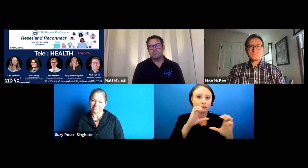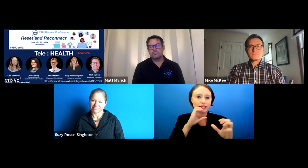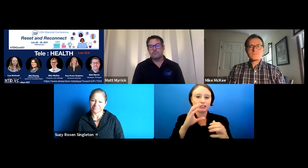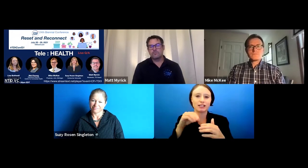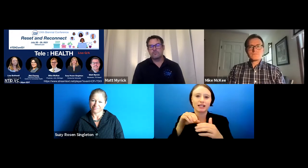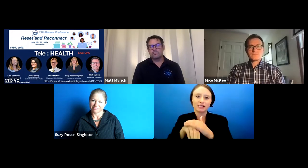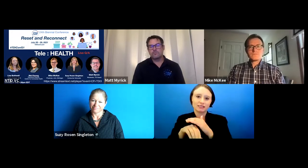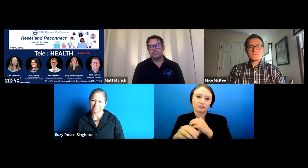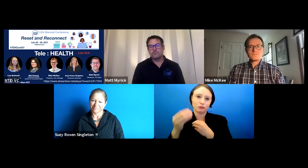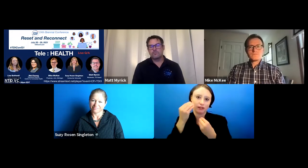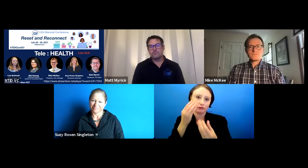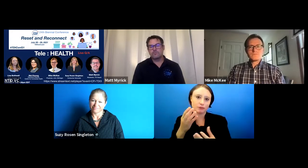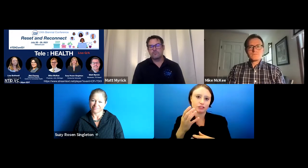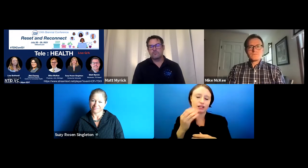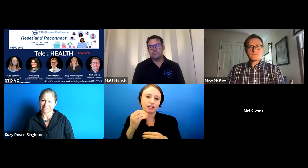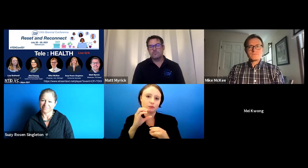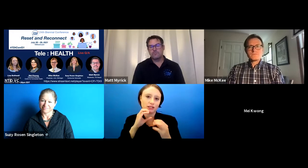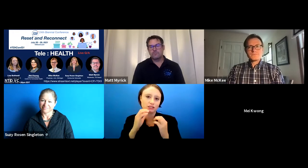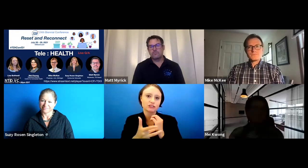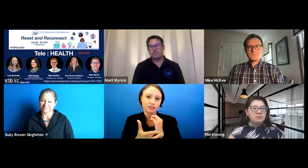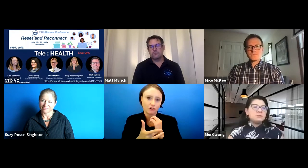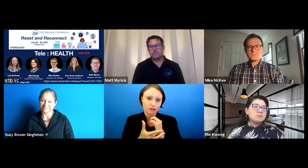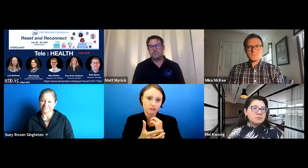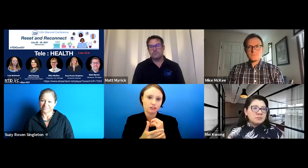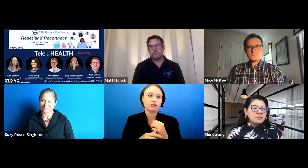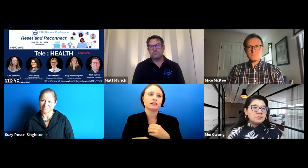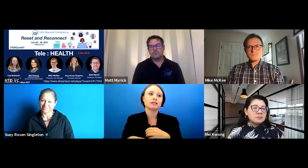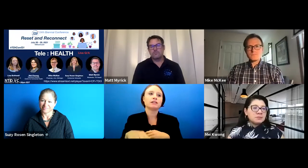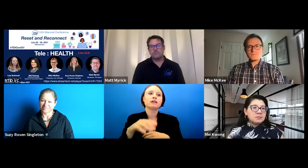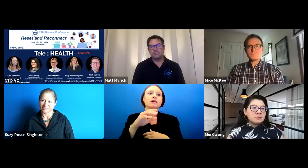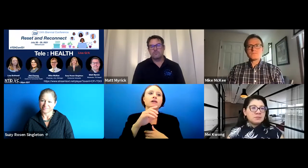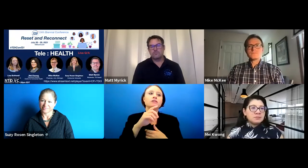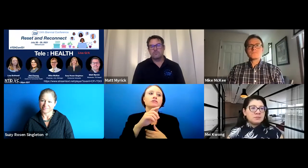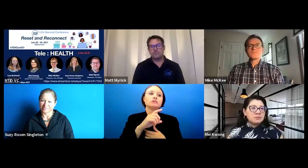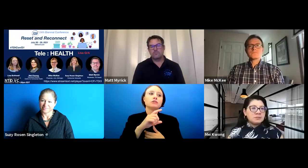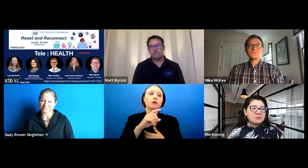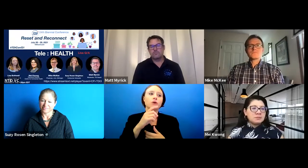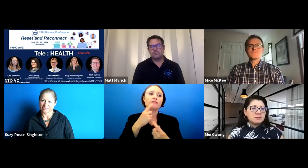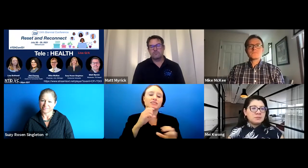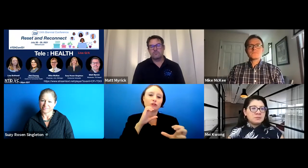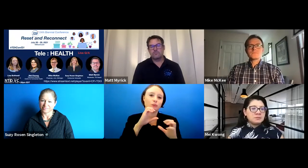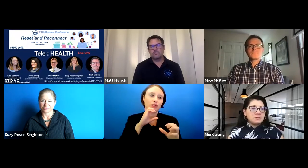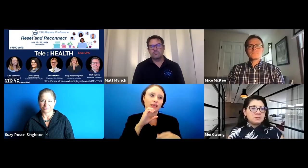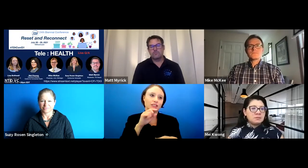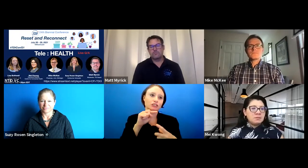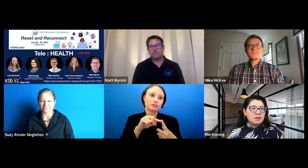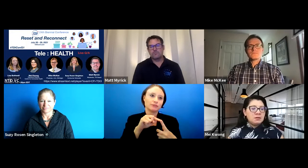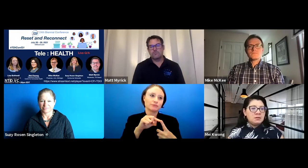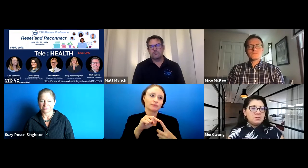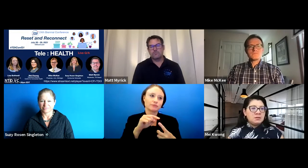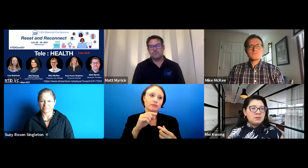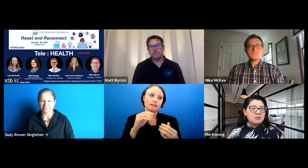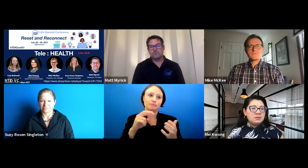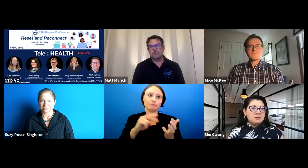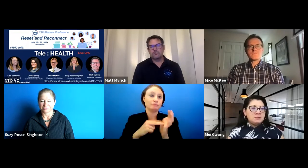So that would include effective communication and accessible information and communication technologies.